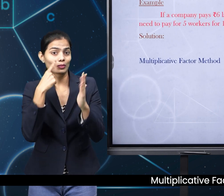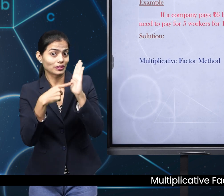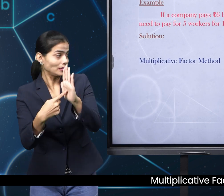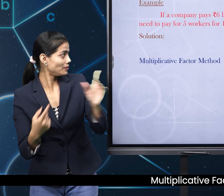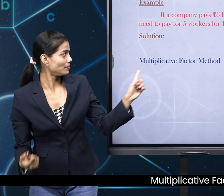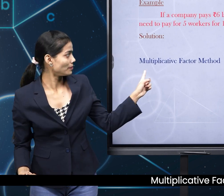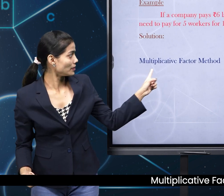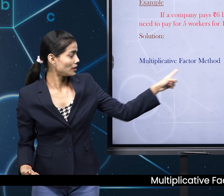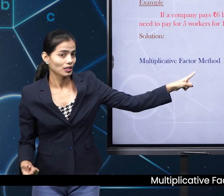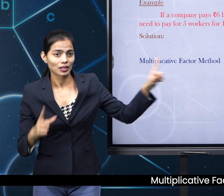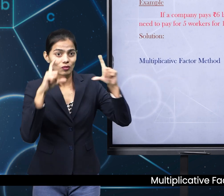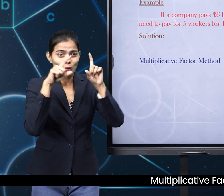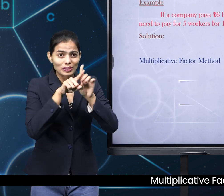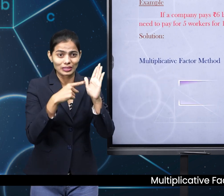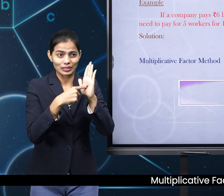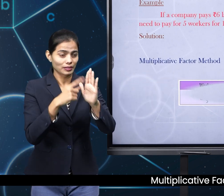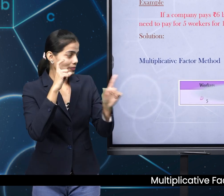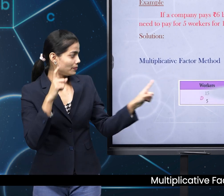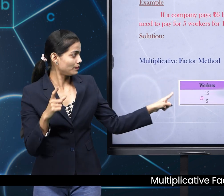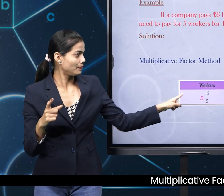Multiplicative factor method.